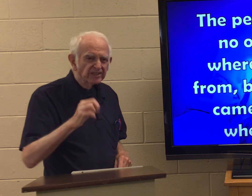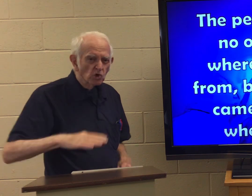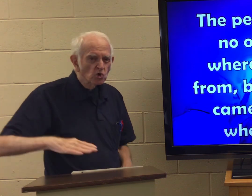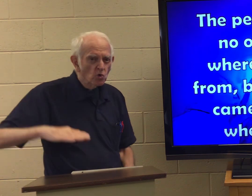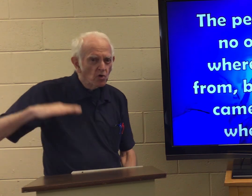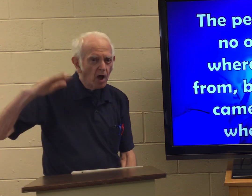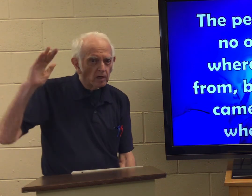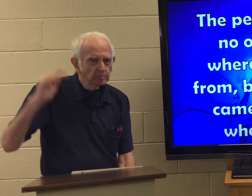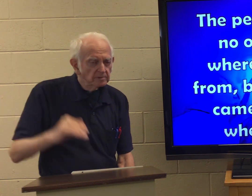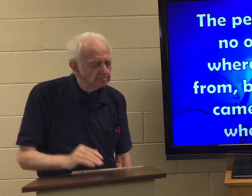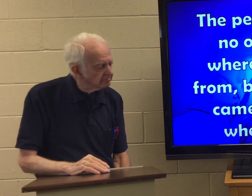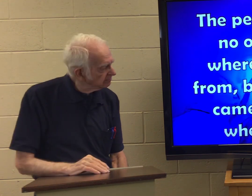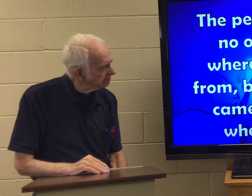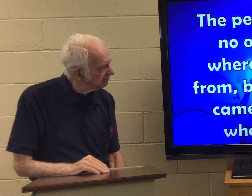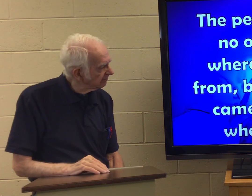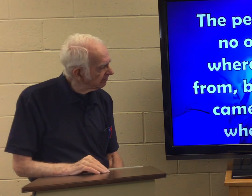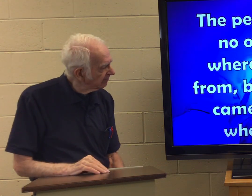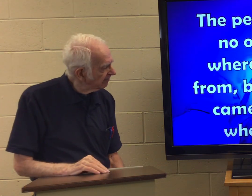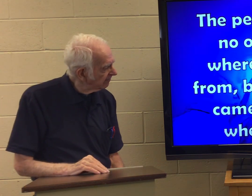where he grew up.